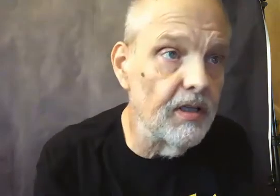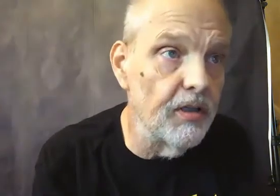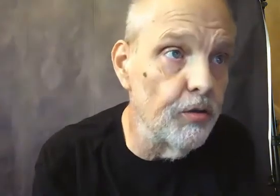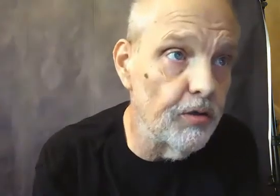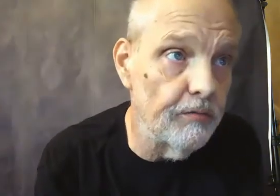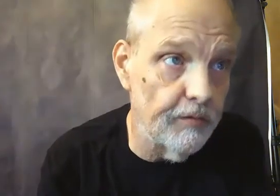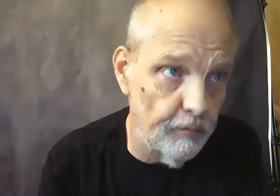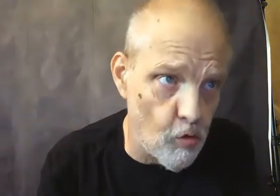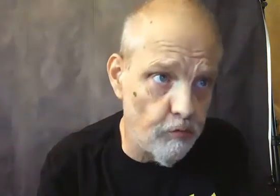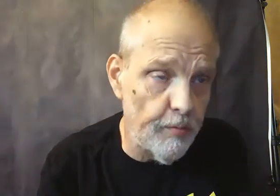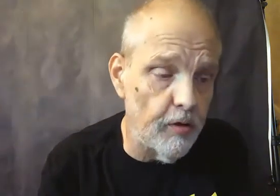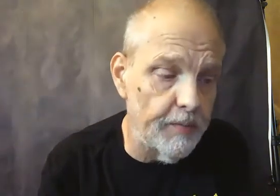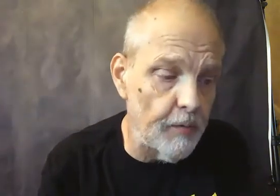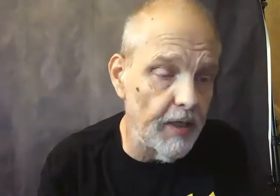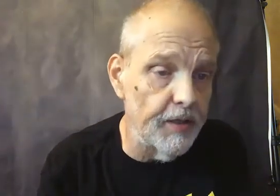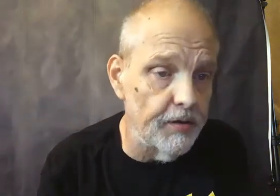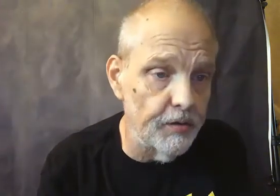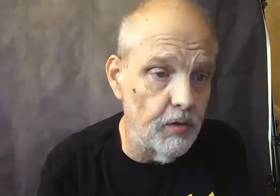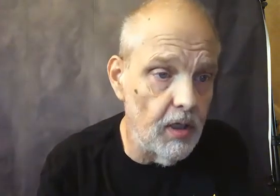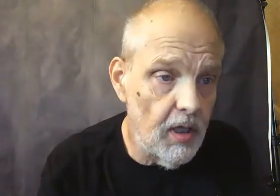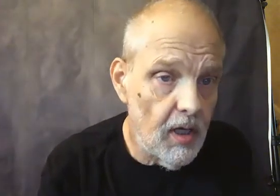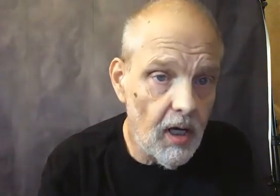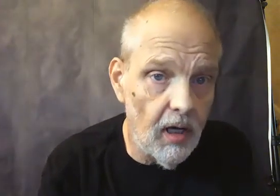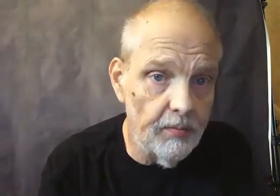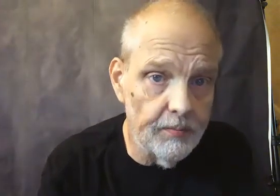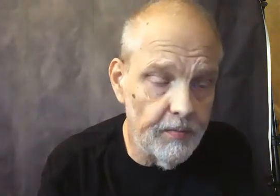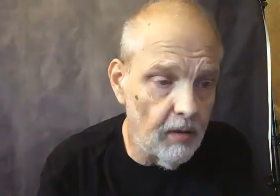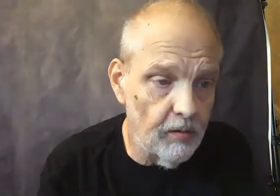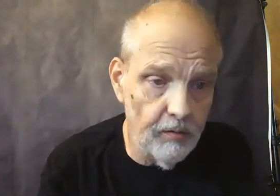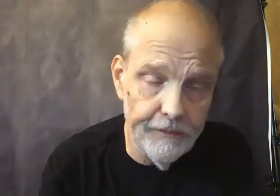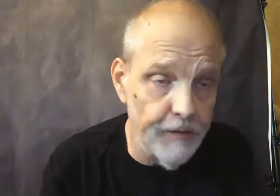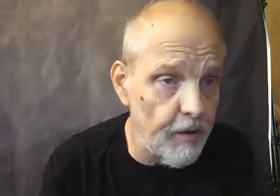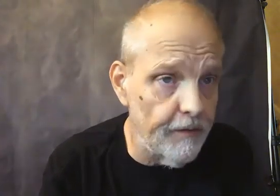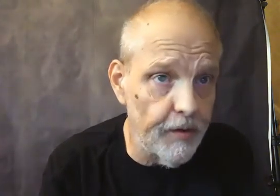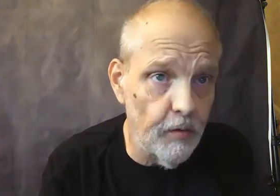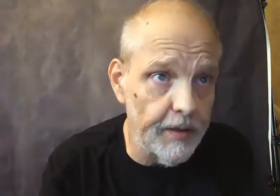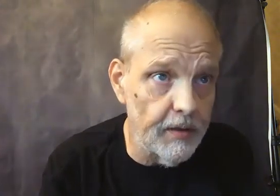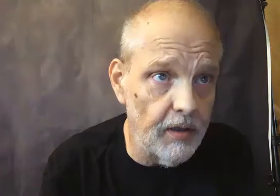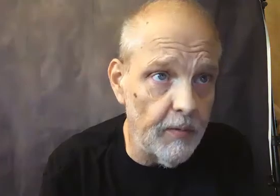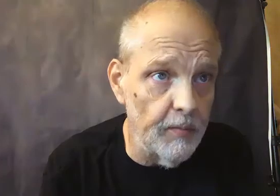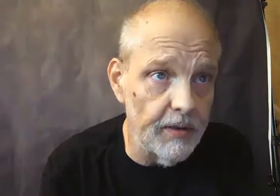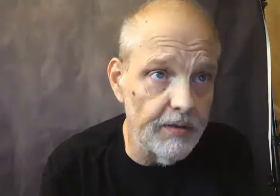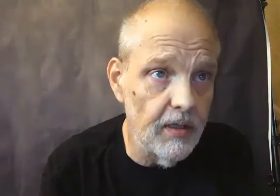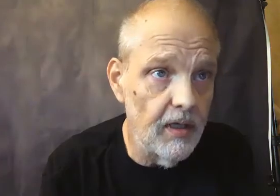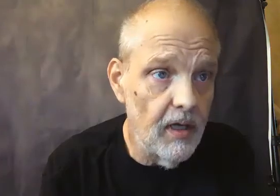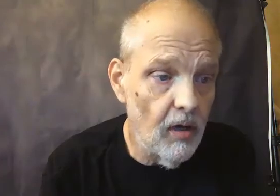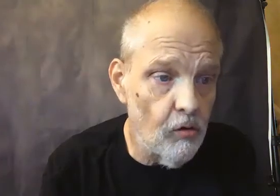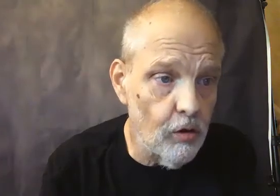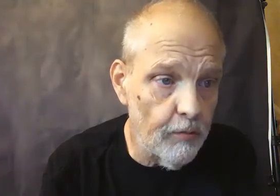do your oral report, but I would like you to do a very, very quick, a couple of minutes oral